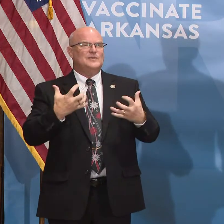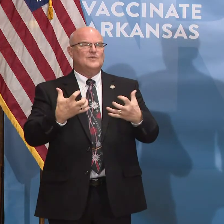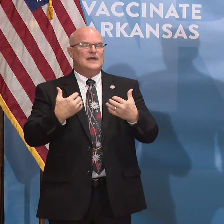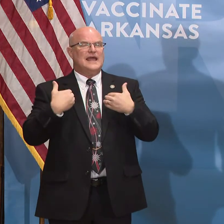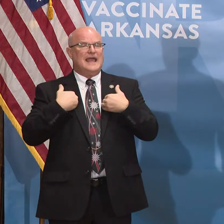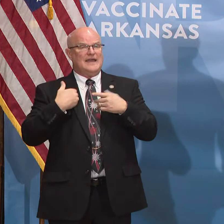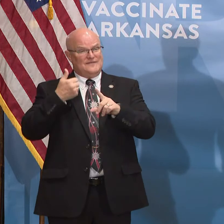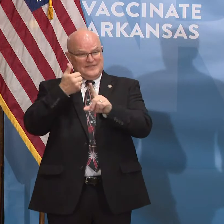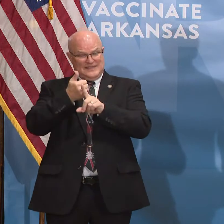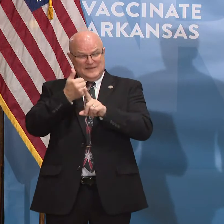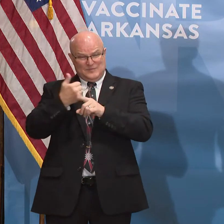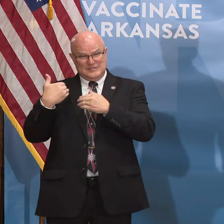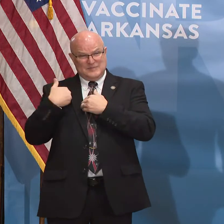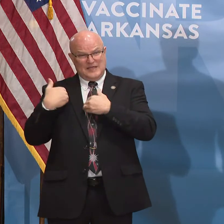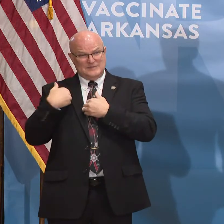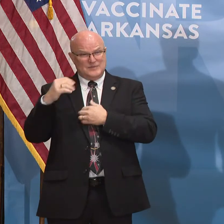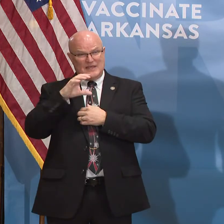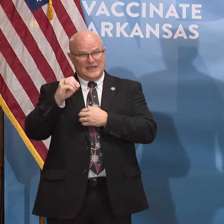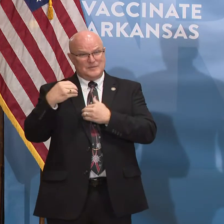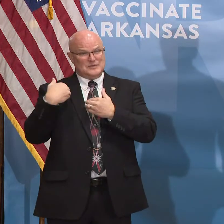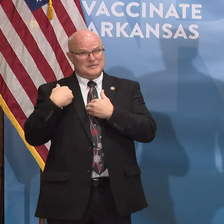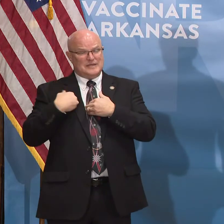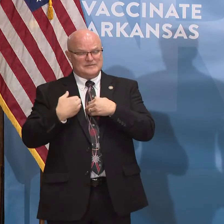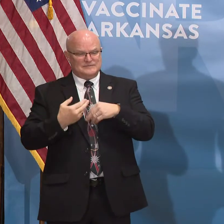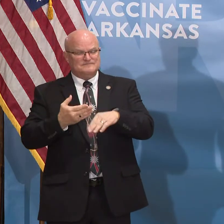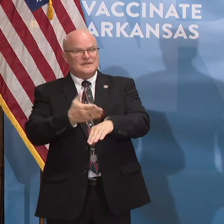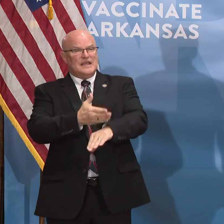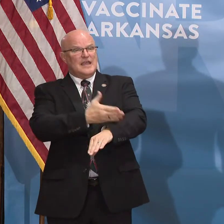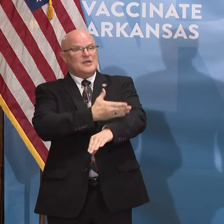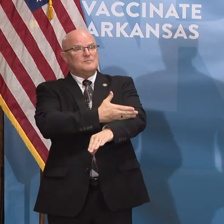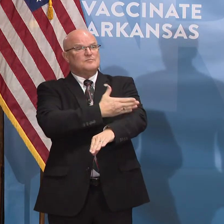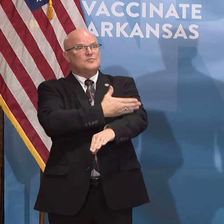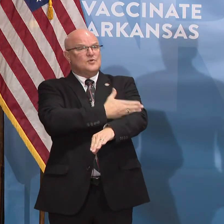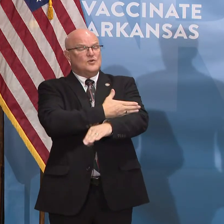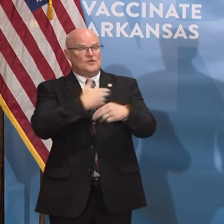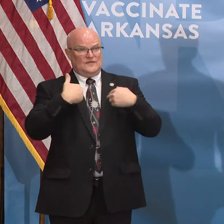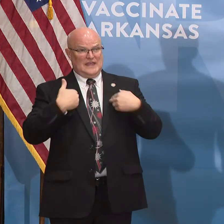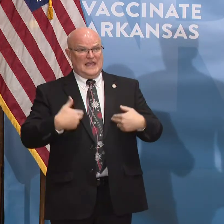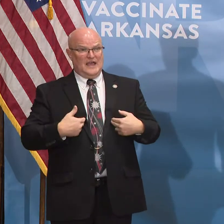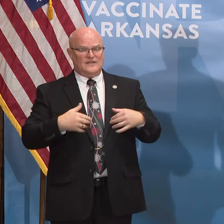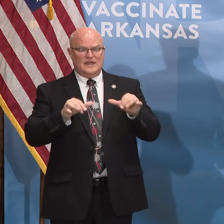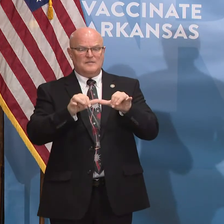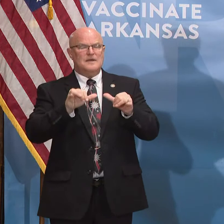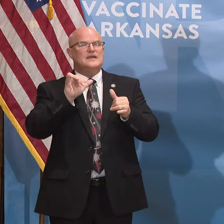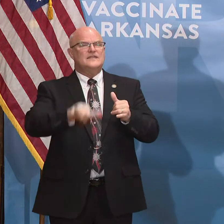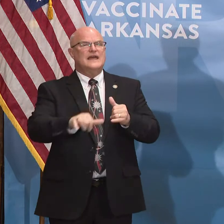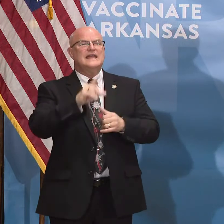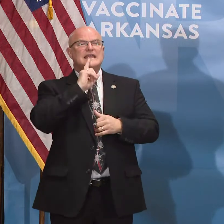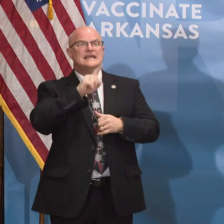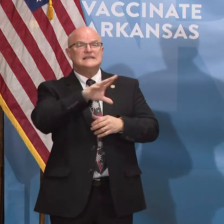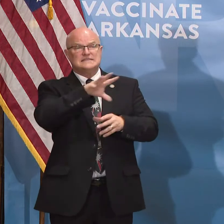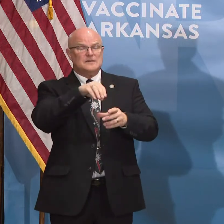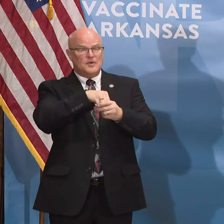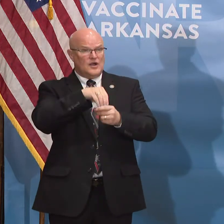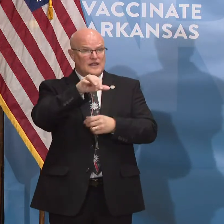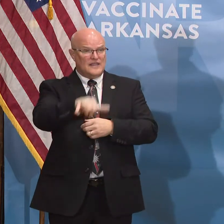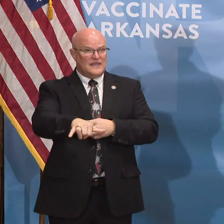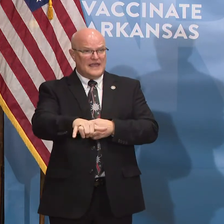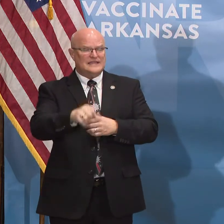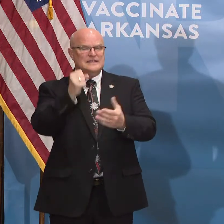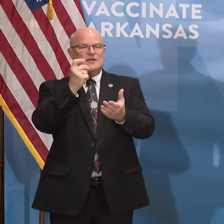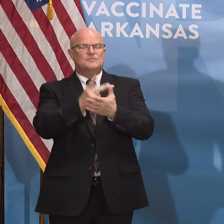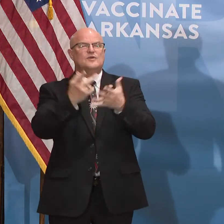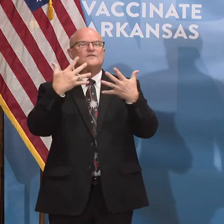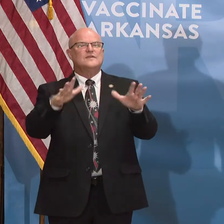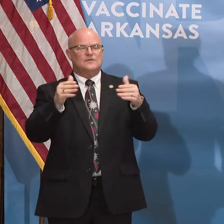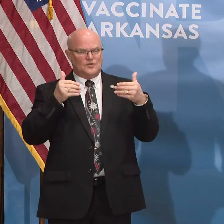them accountable. We want to improve the health outcomes and measure that. And so that is a part of it. That's been approved,